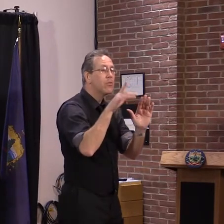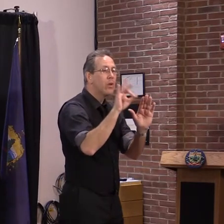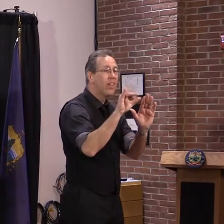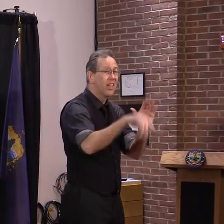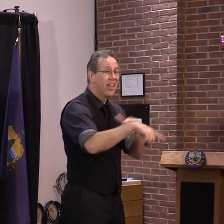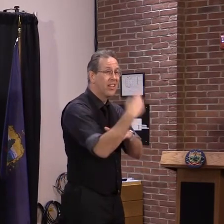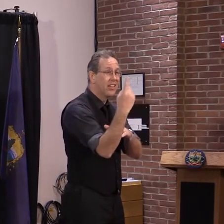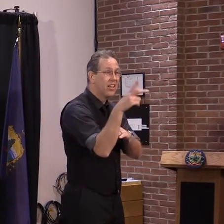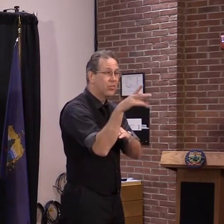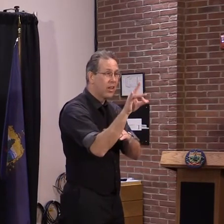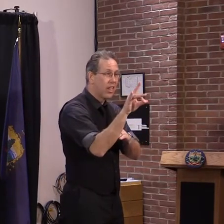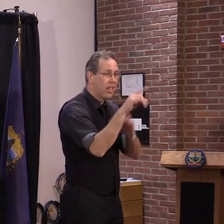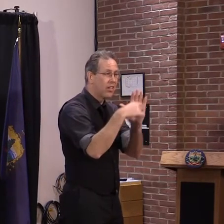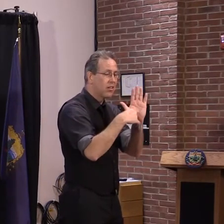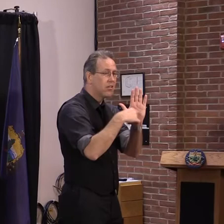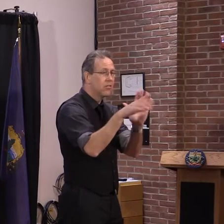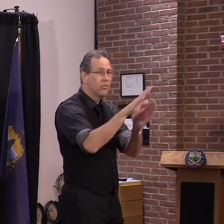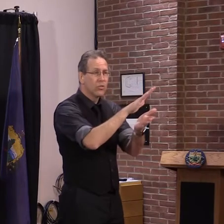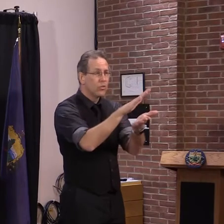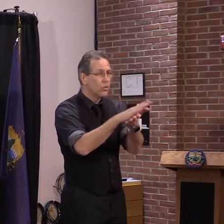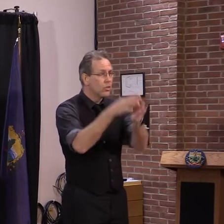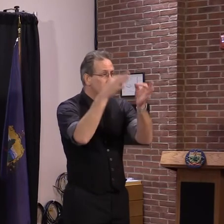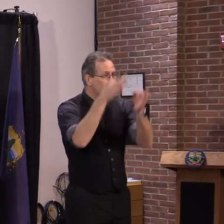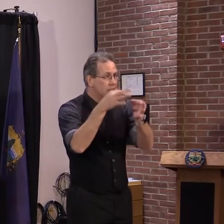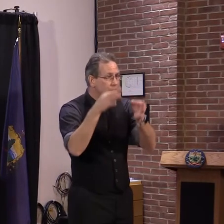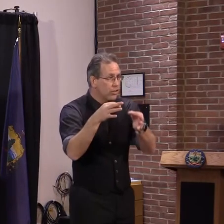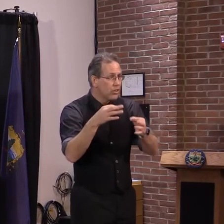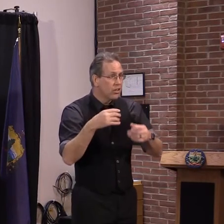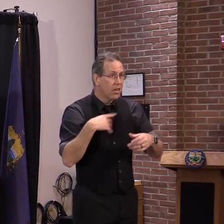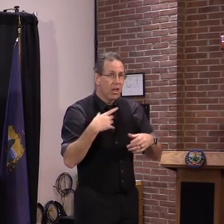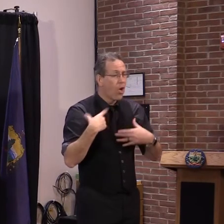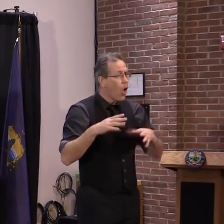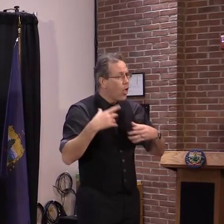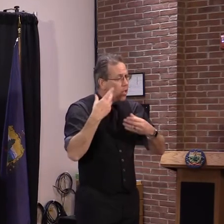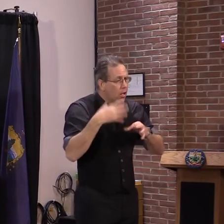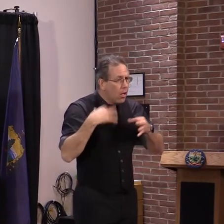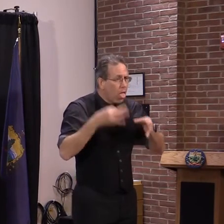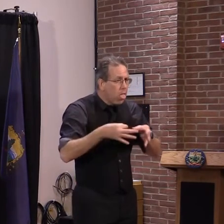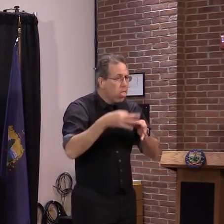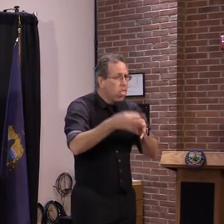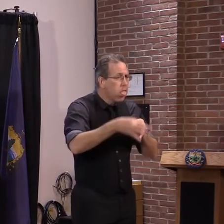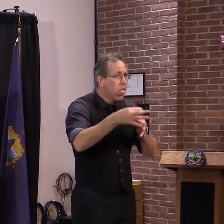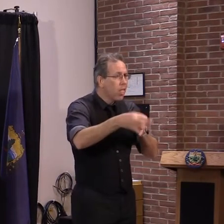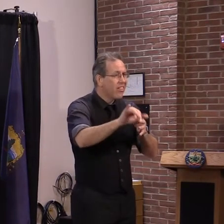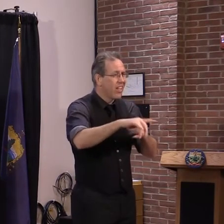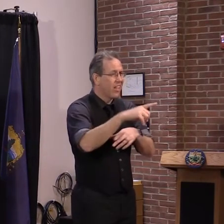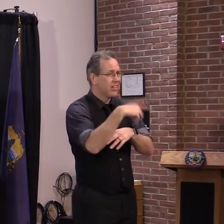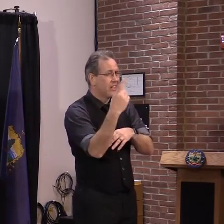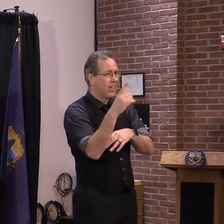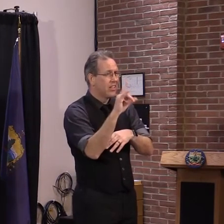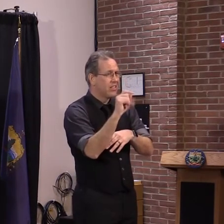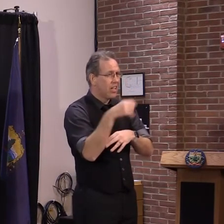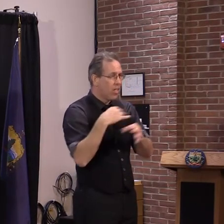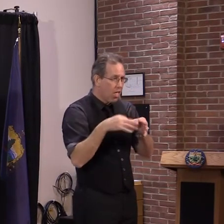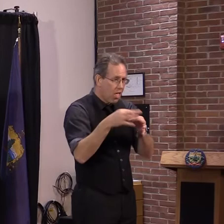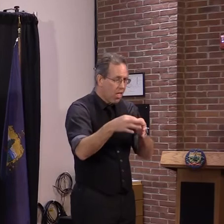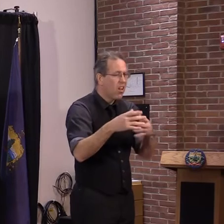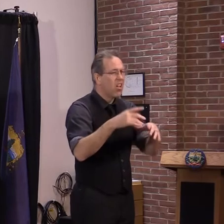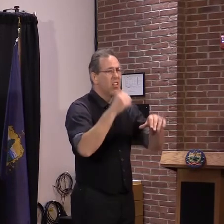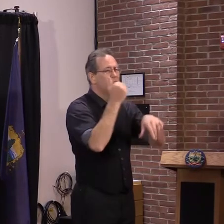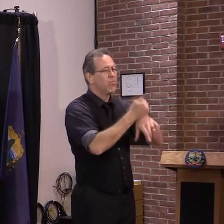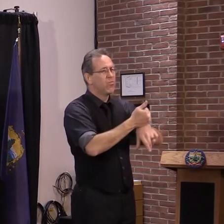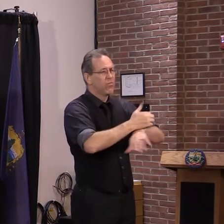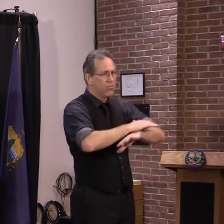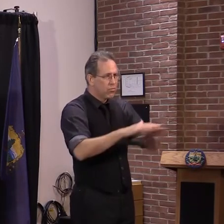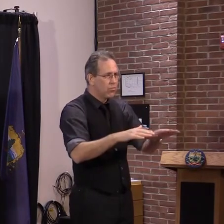know, we've extended this for a number of months, and we have to make a decision. We've told everybody we would by the 28th. So